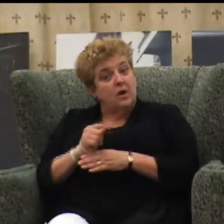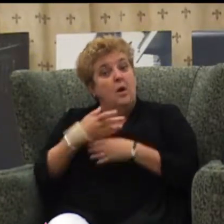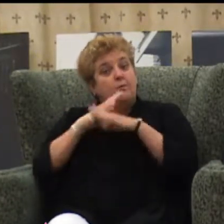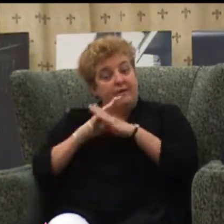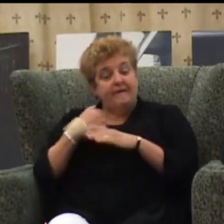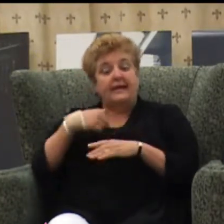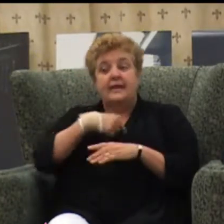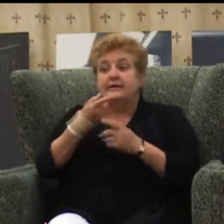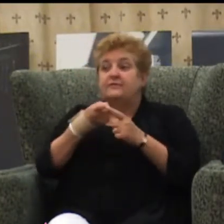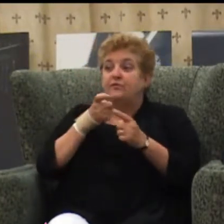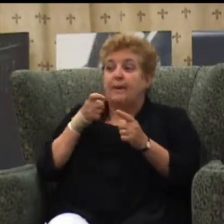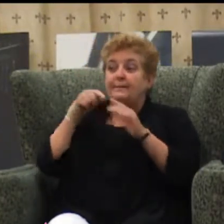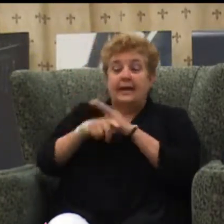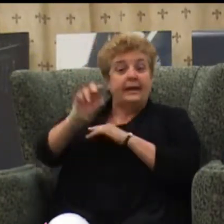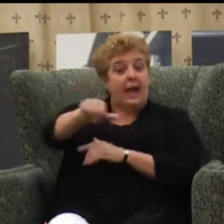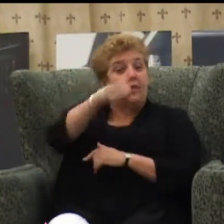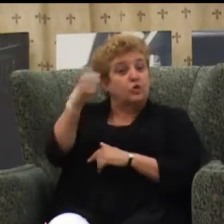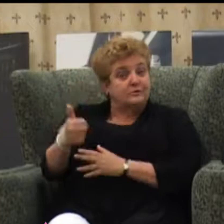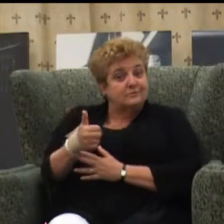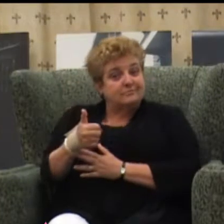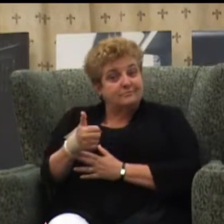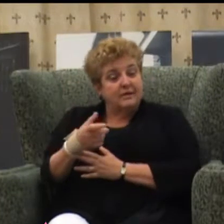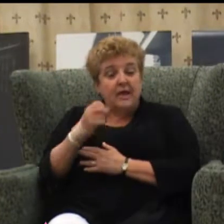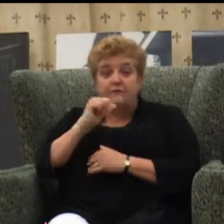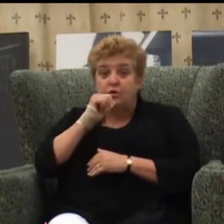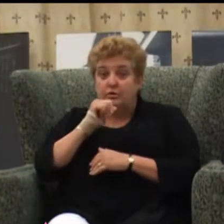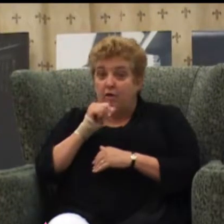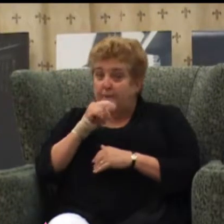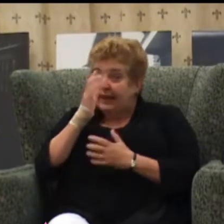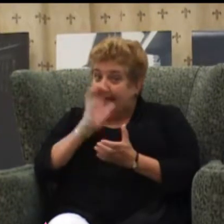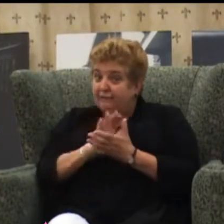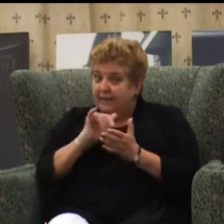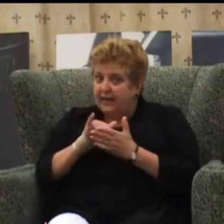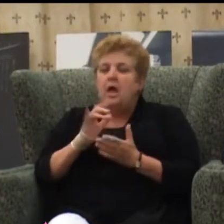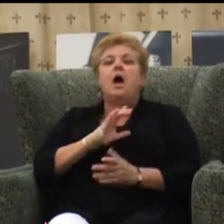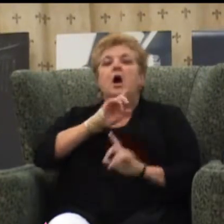Oh, you don't believe it? Get involved in a business meeting. Or a committee.